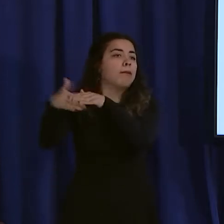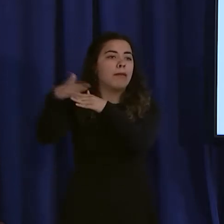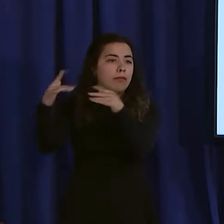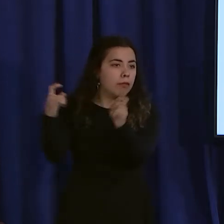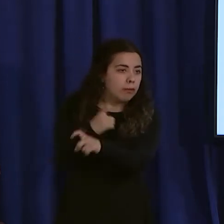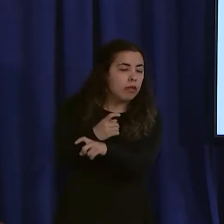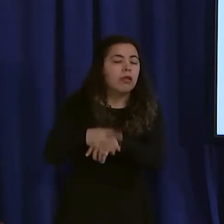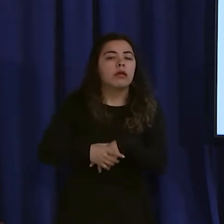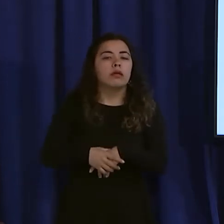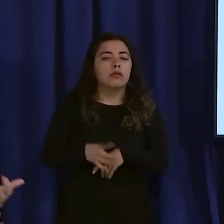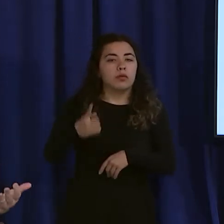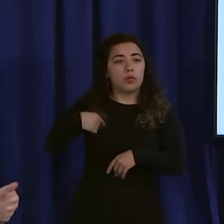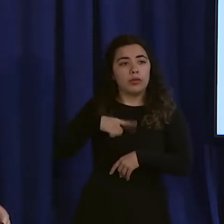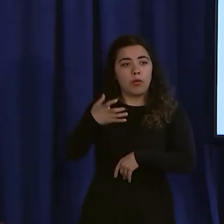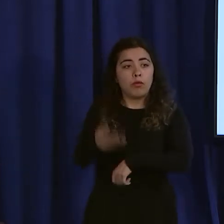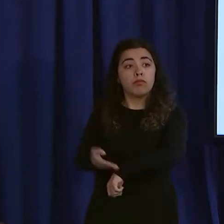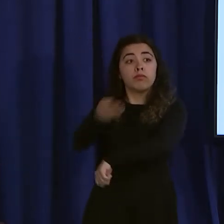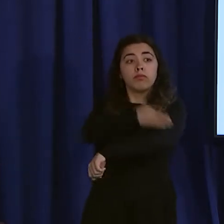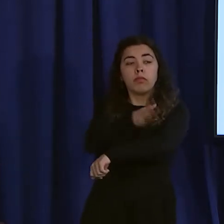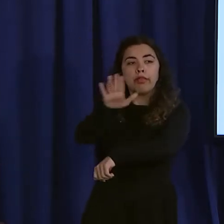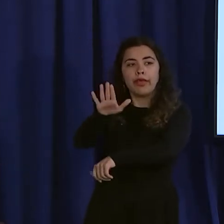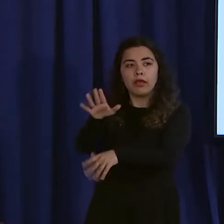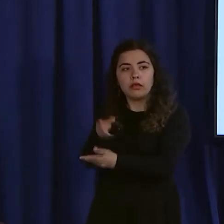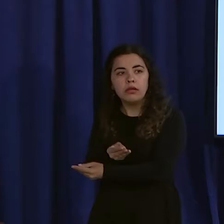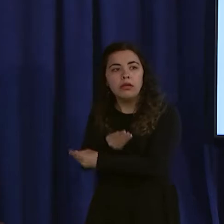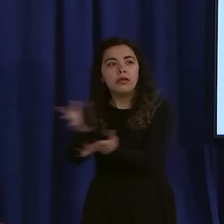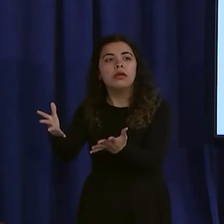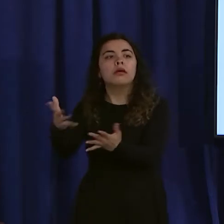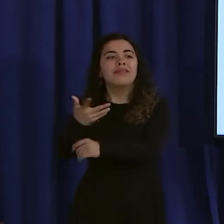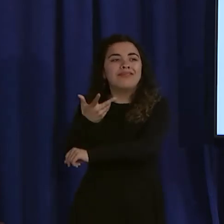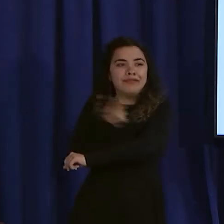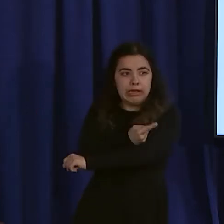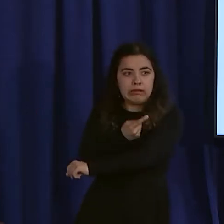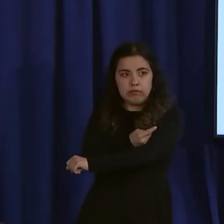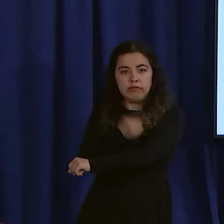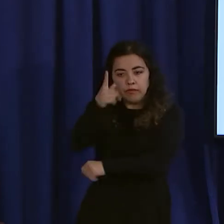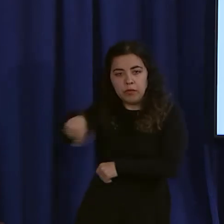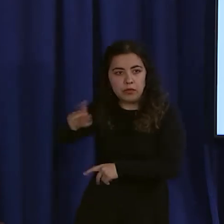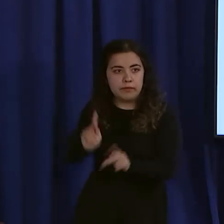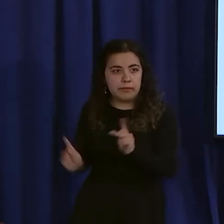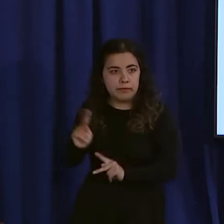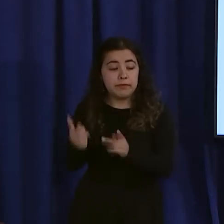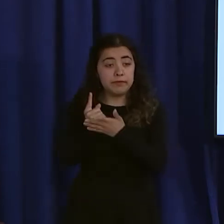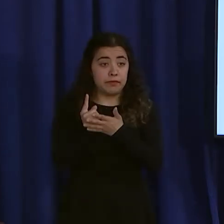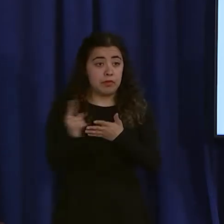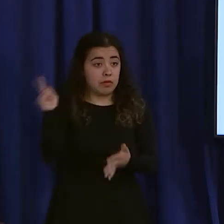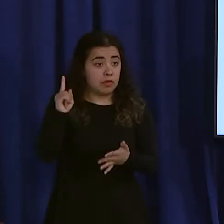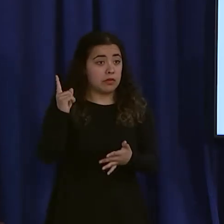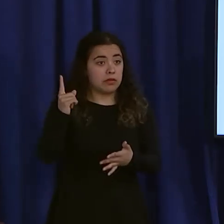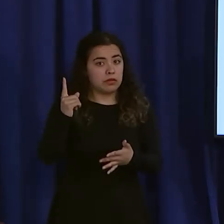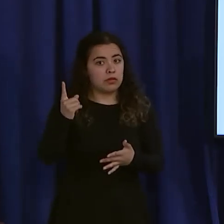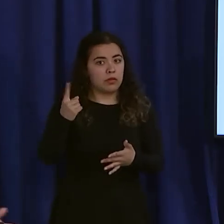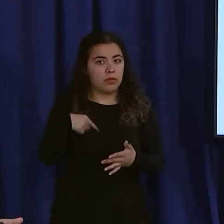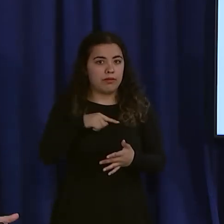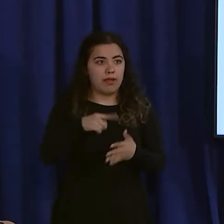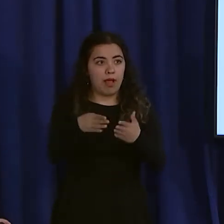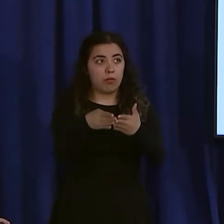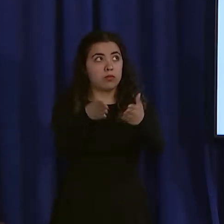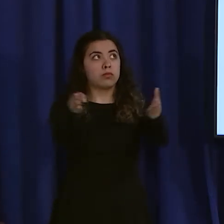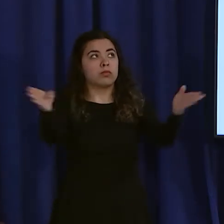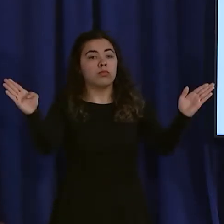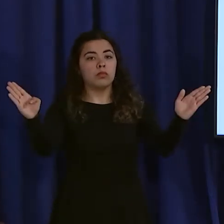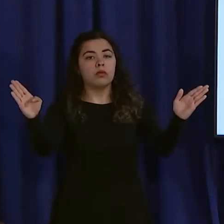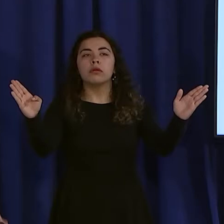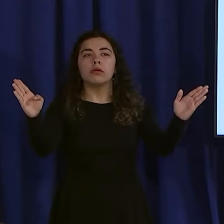Fire Department, with partners, even with volunteers to bring vaccine to those folks. Last week, we opened that up. We're now calling it just